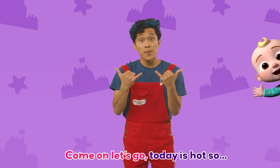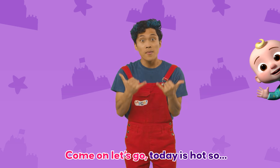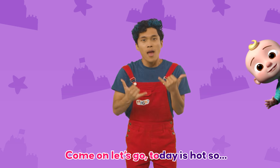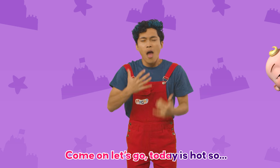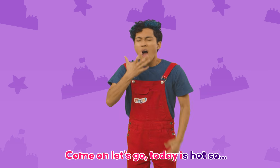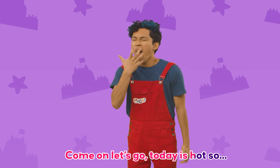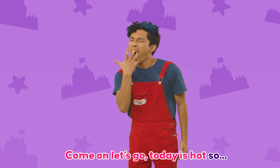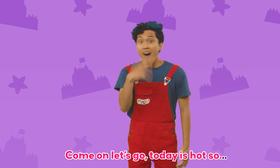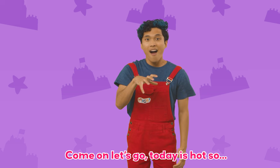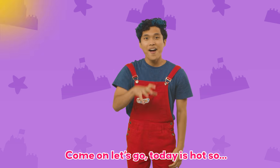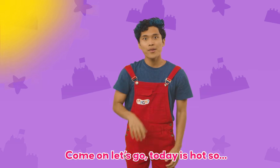Today is hot, so